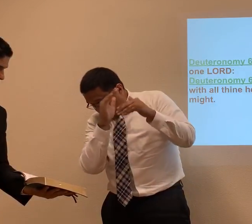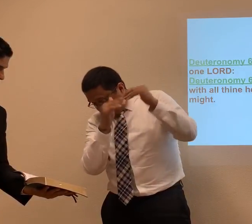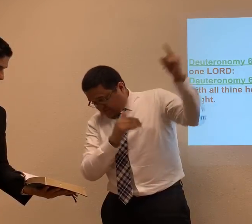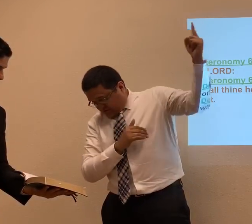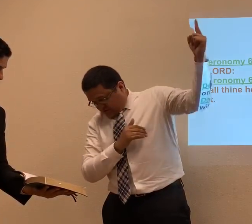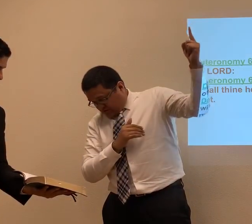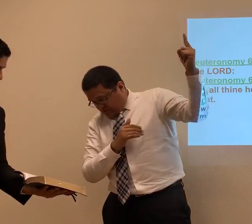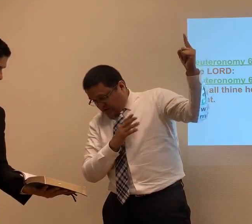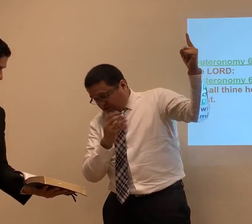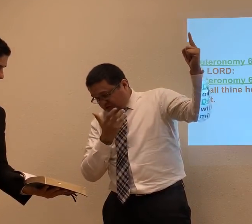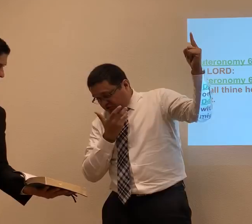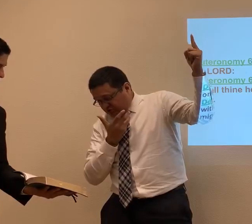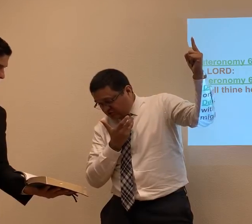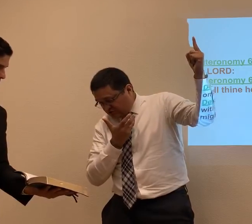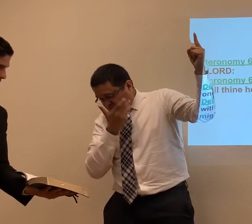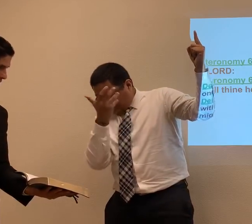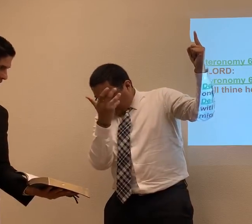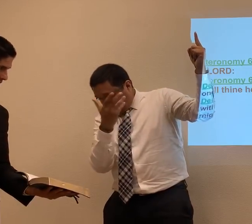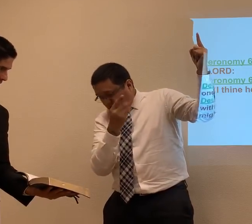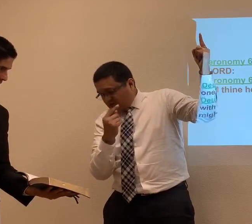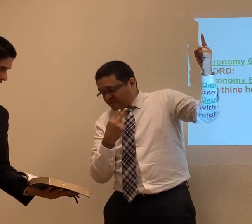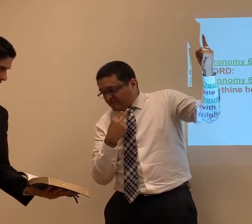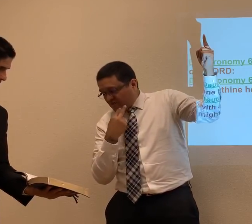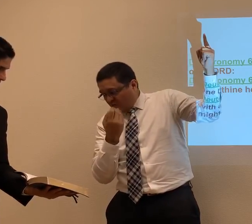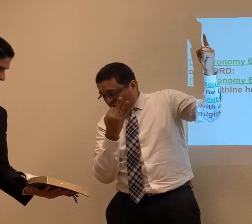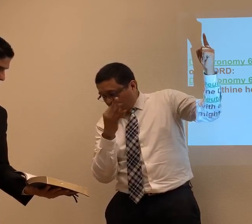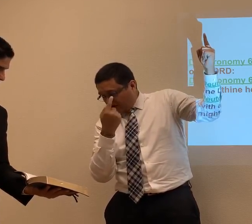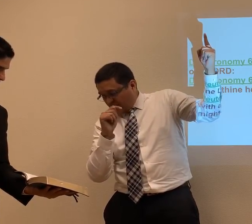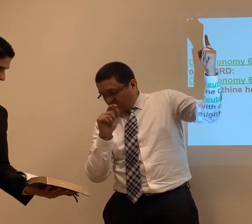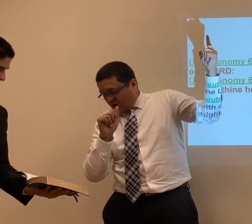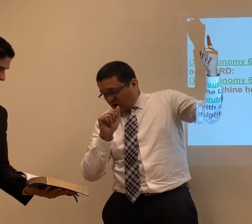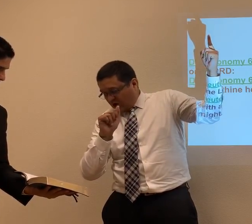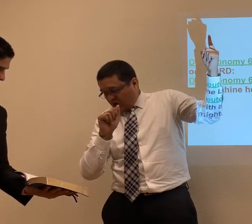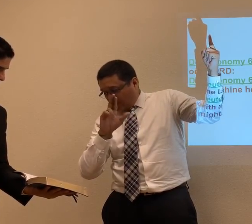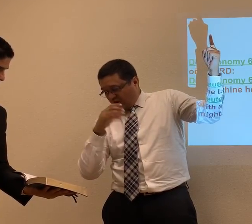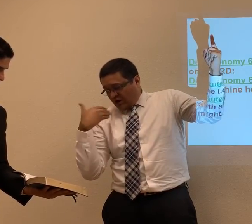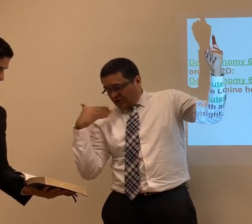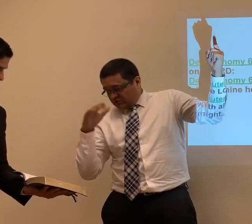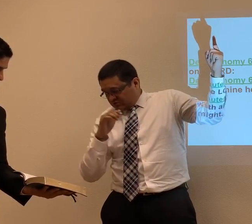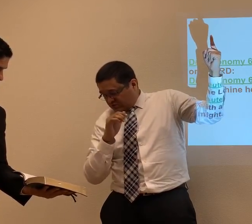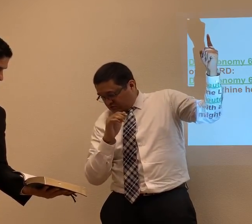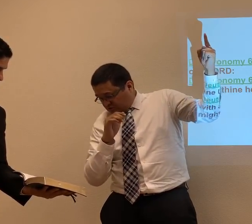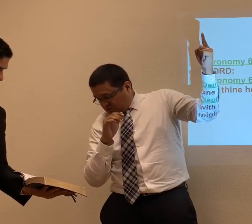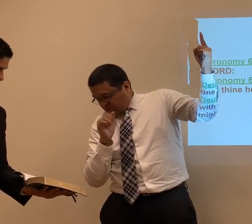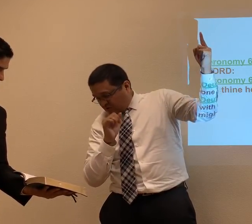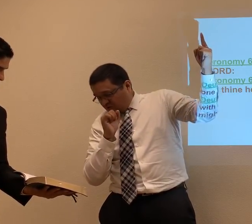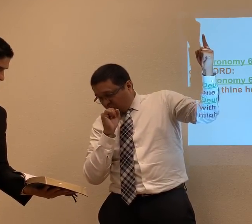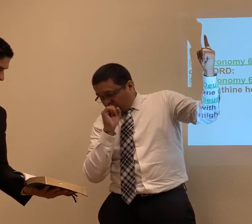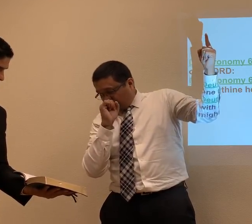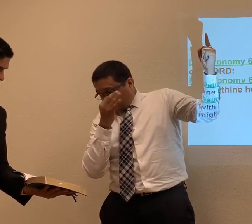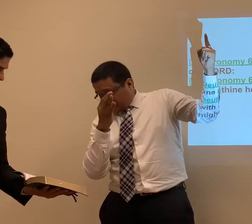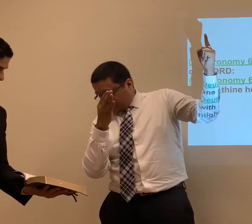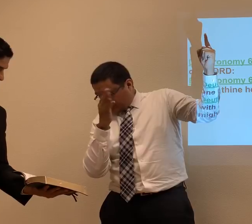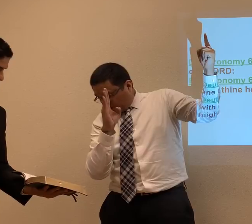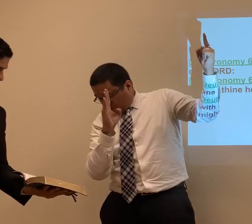shall come down with a shout and the voice of the archangel.